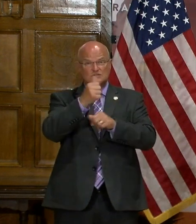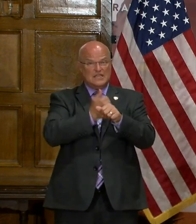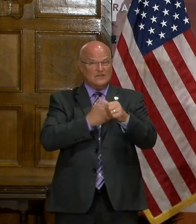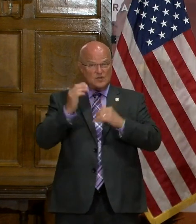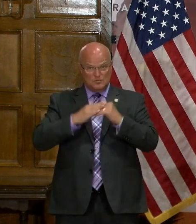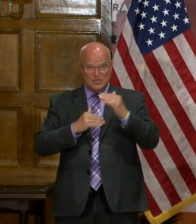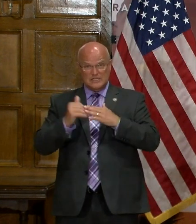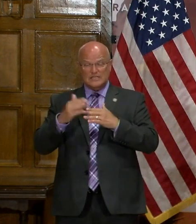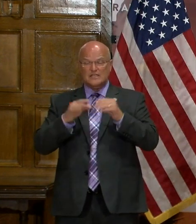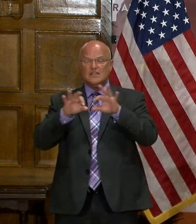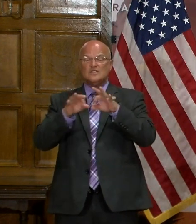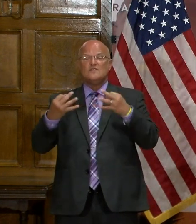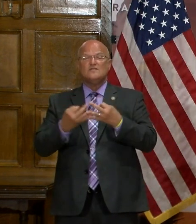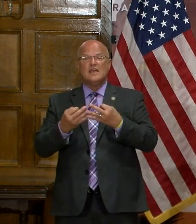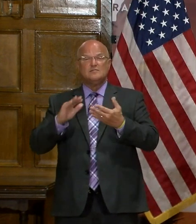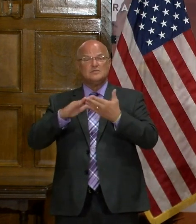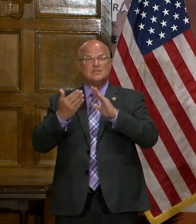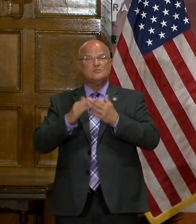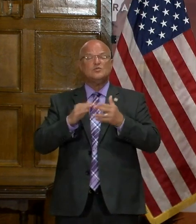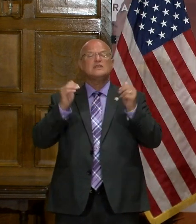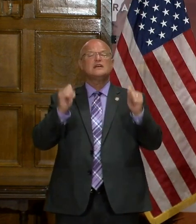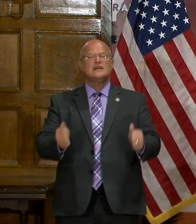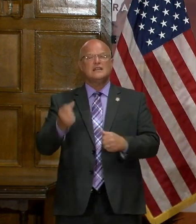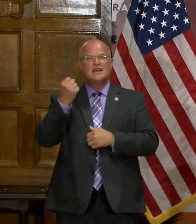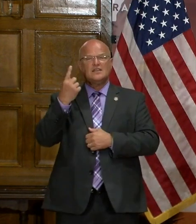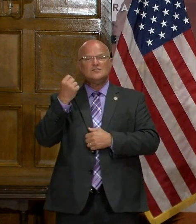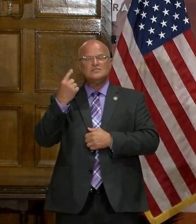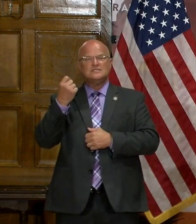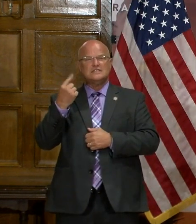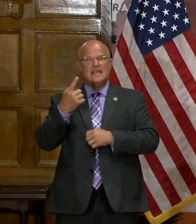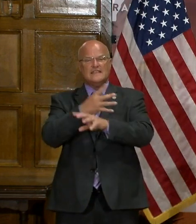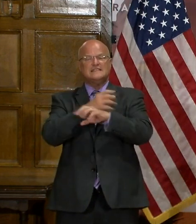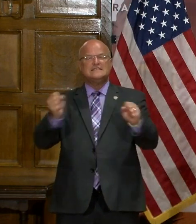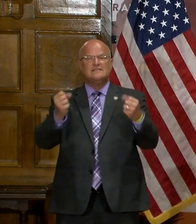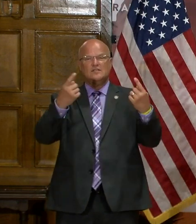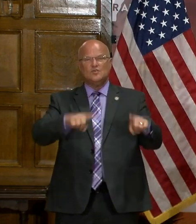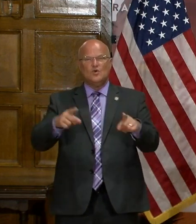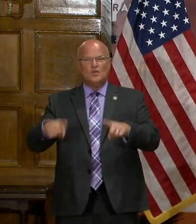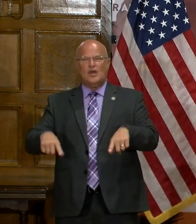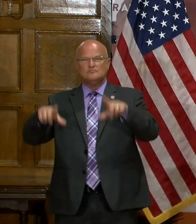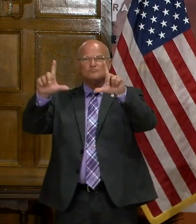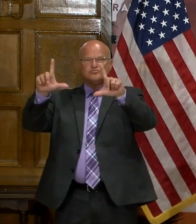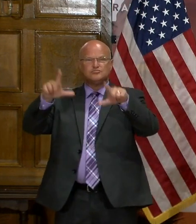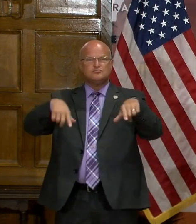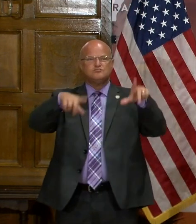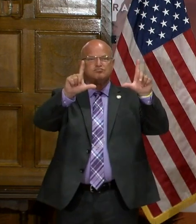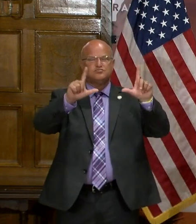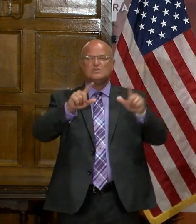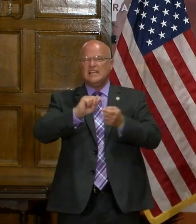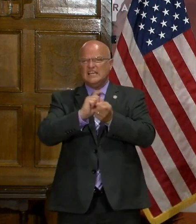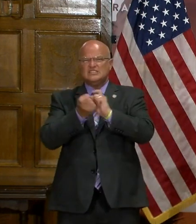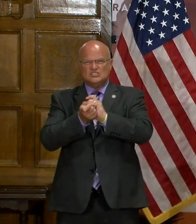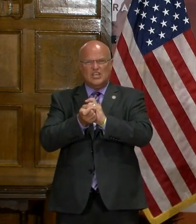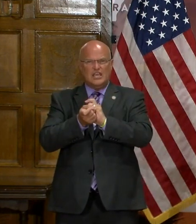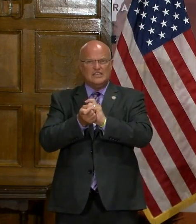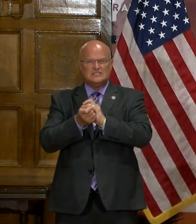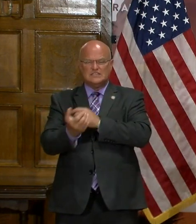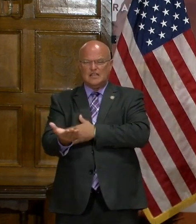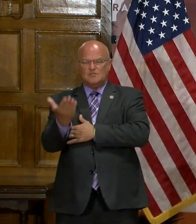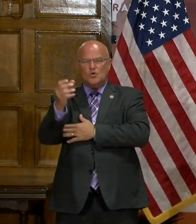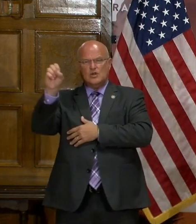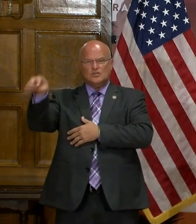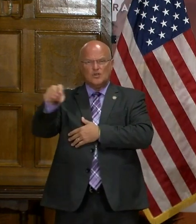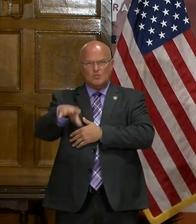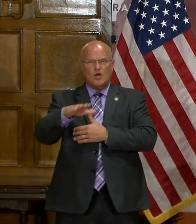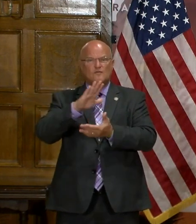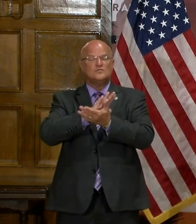building so that families and community members can understand the safety precautions that are going on there and changes to routines such as morning